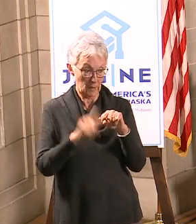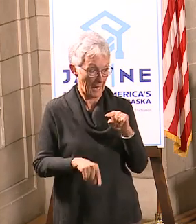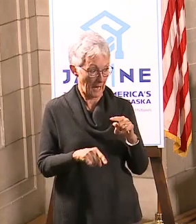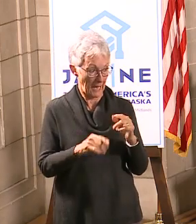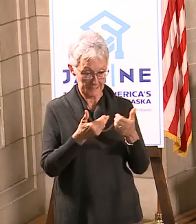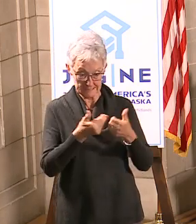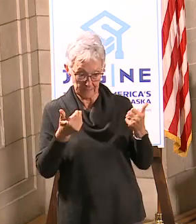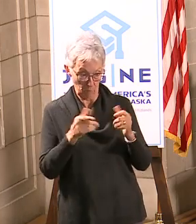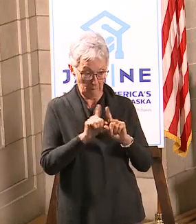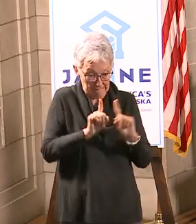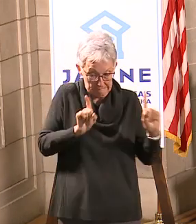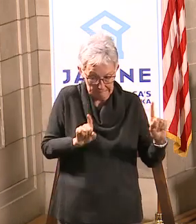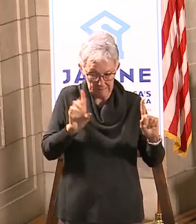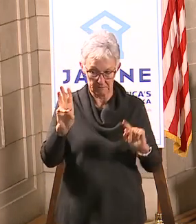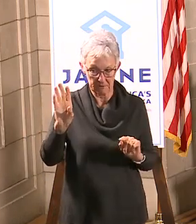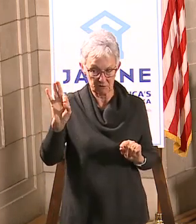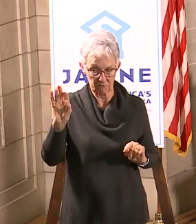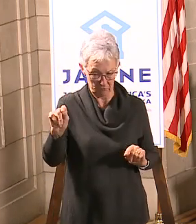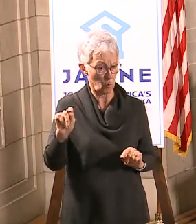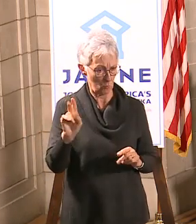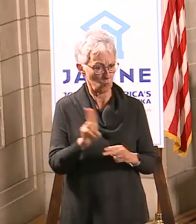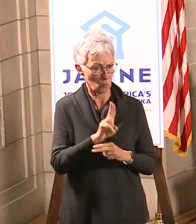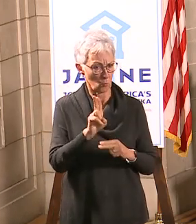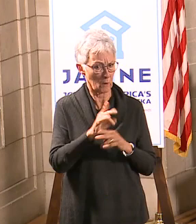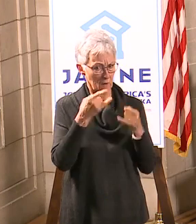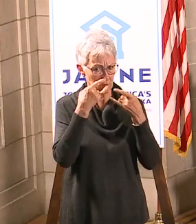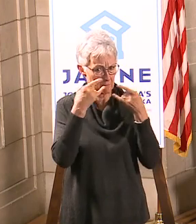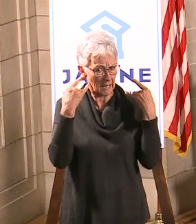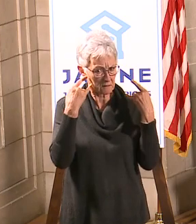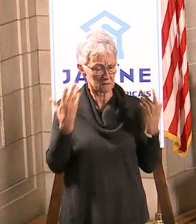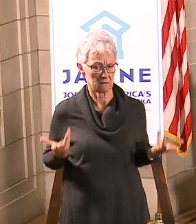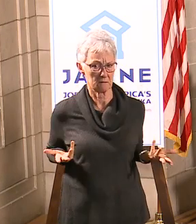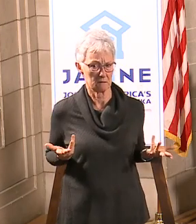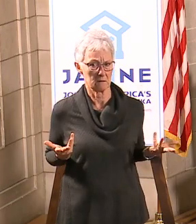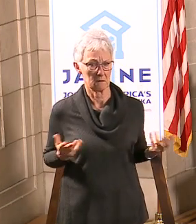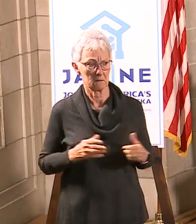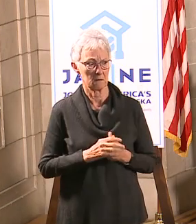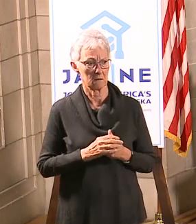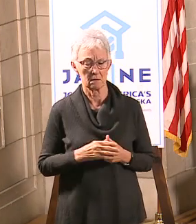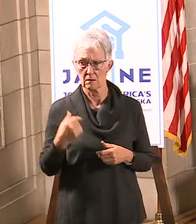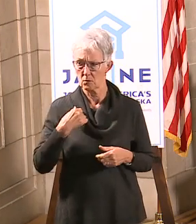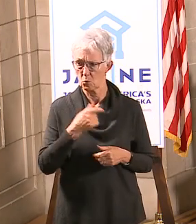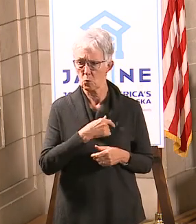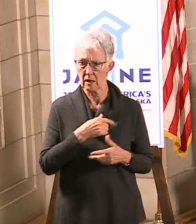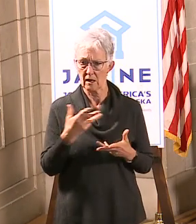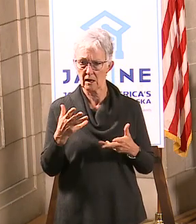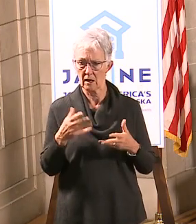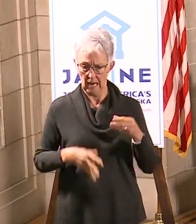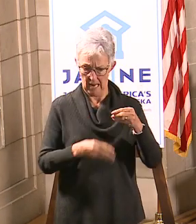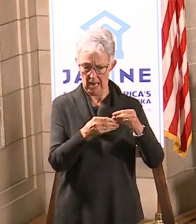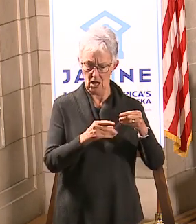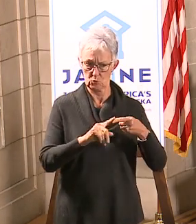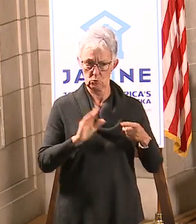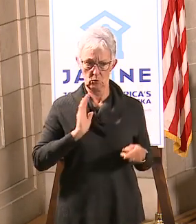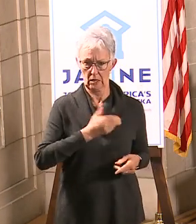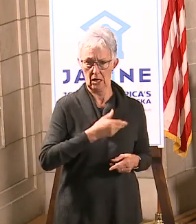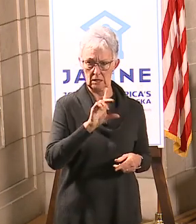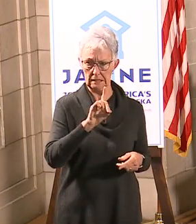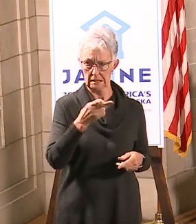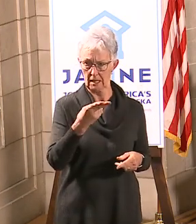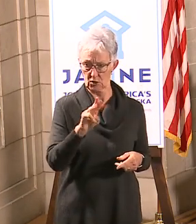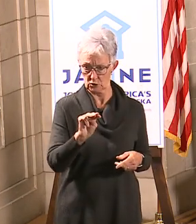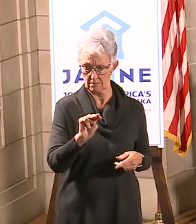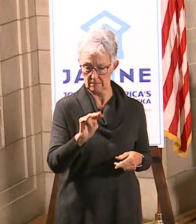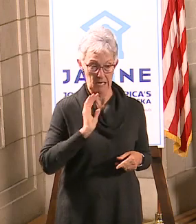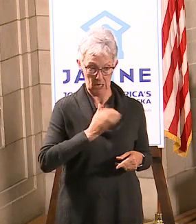mask. So there are appropriate ways for us to use that mask. We put those in our DHM. So for example, in our DHM right